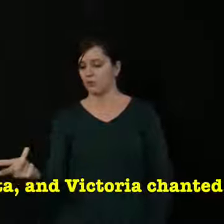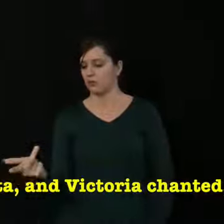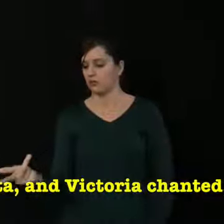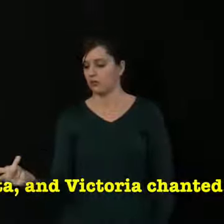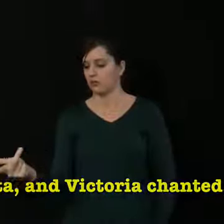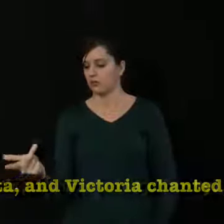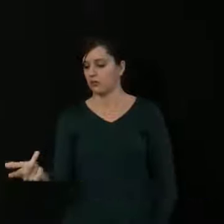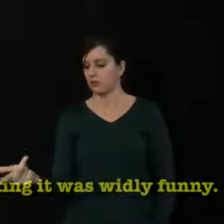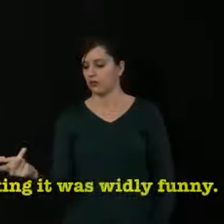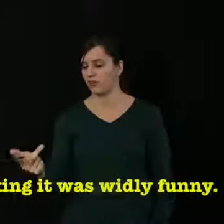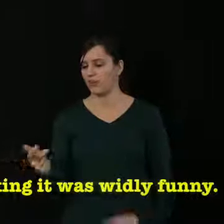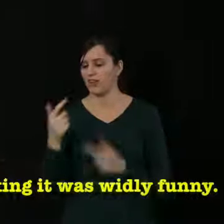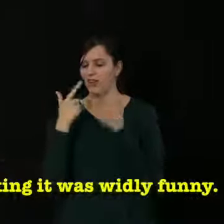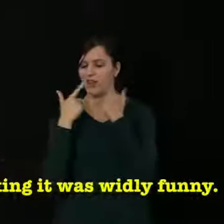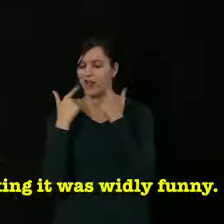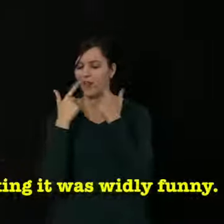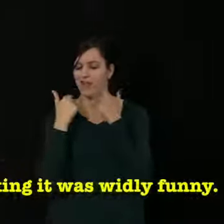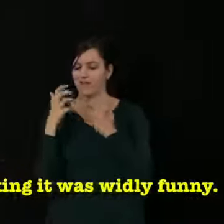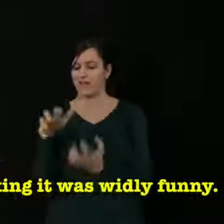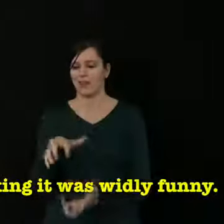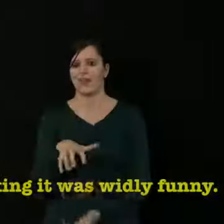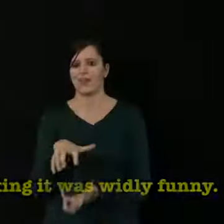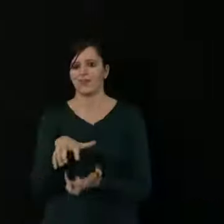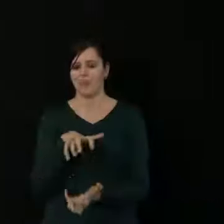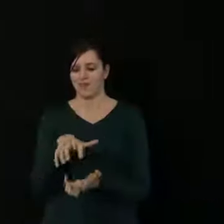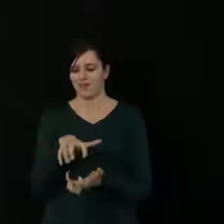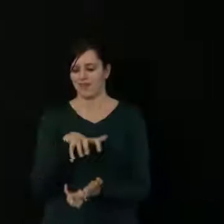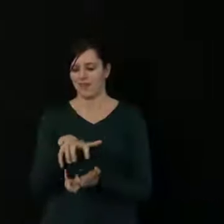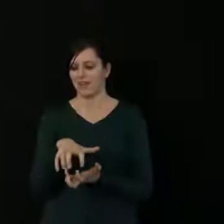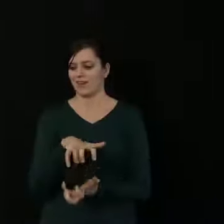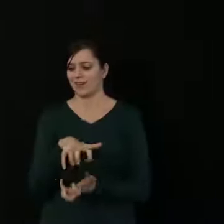Victoria chanted, thinking it was wildly funny.